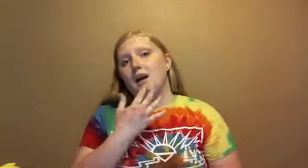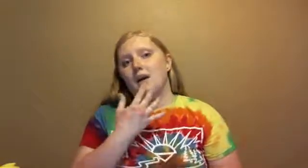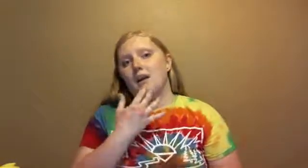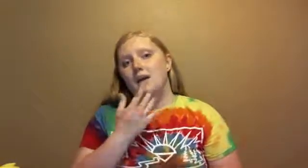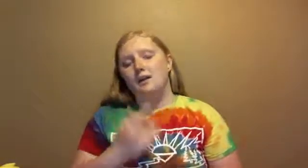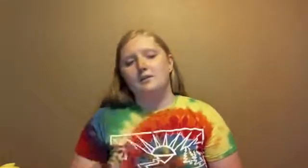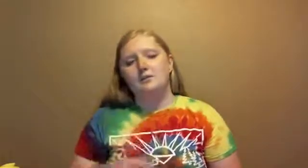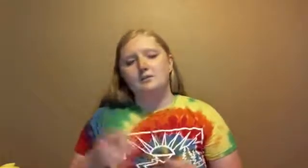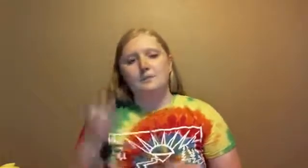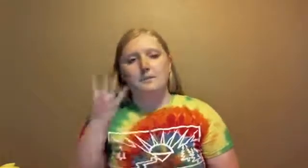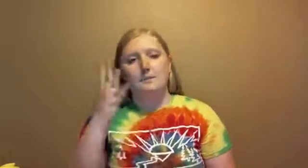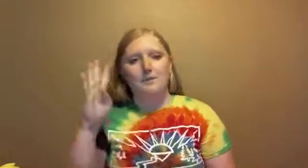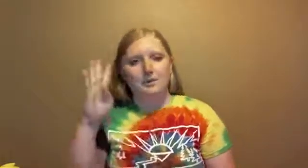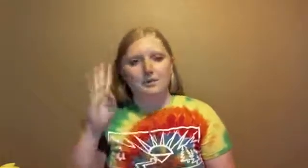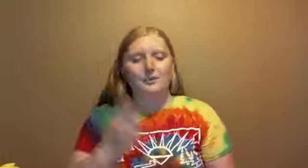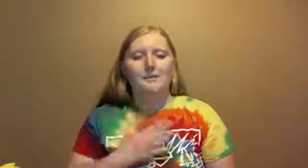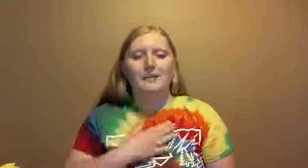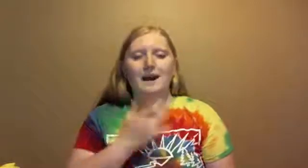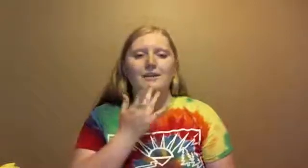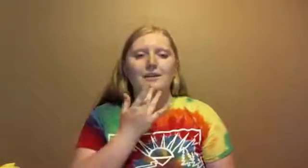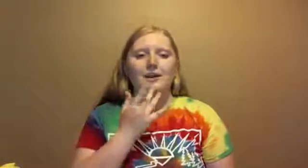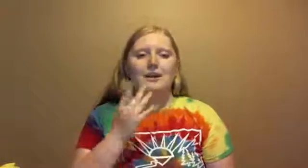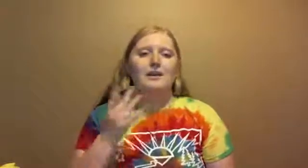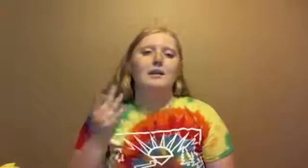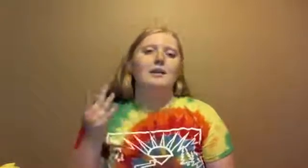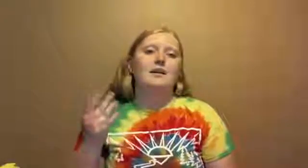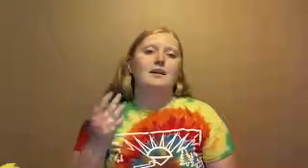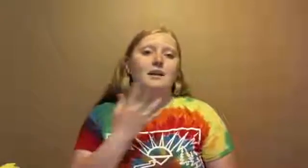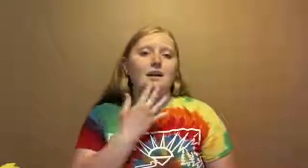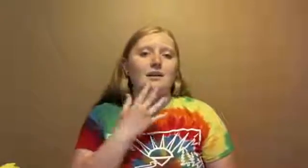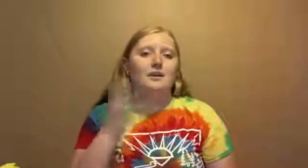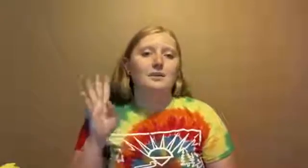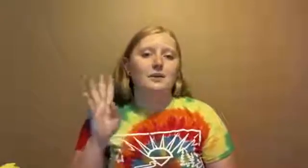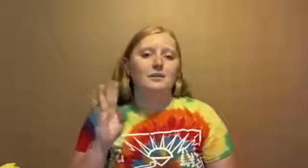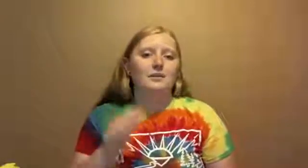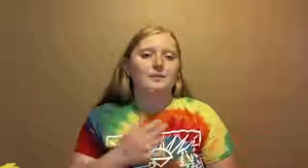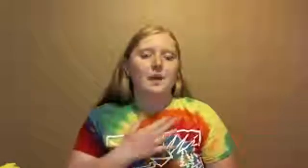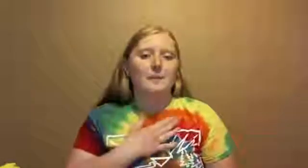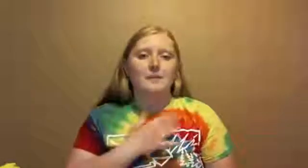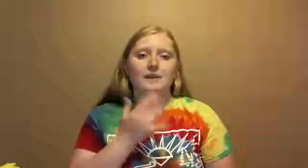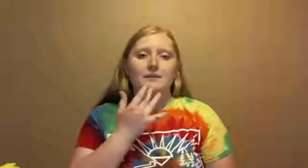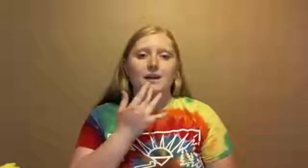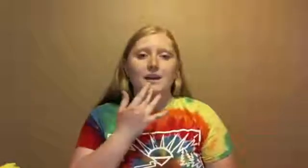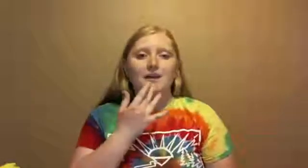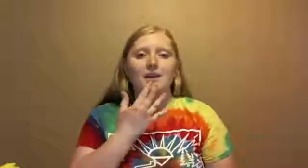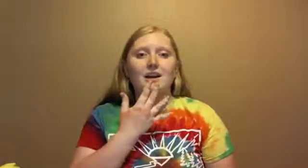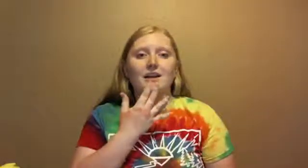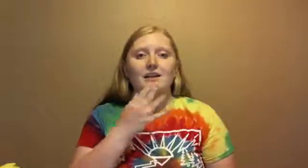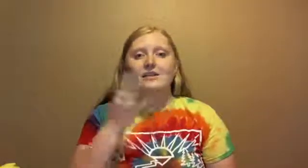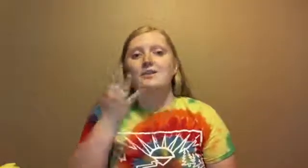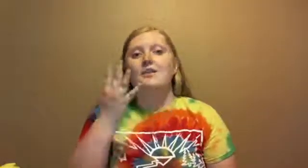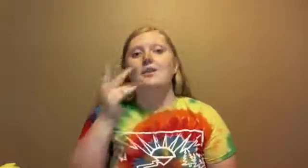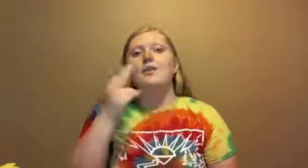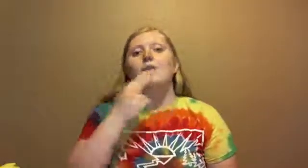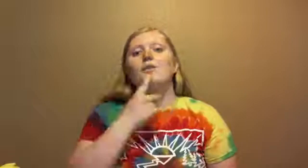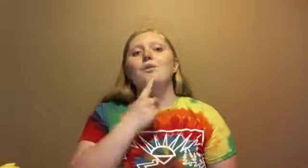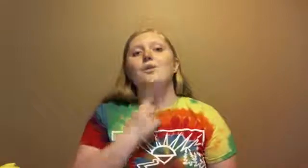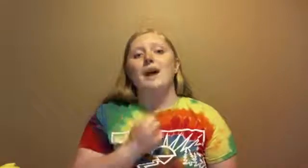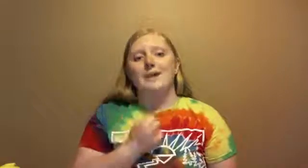you? How about you? Blue. My favorite color is blue. My favorite My color's favorite red. color is I like red. red. I